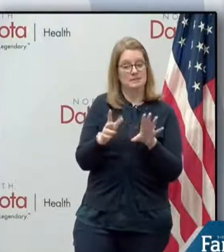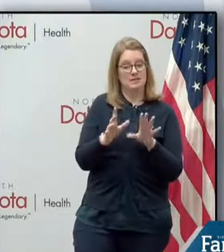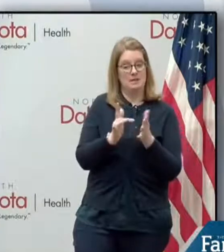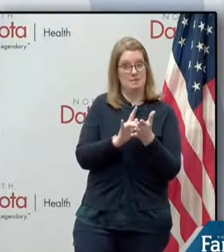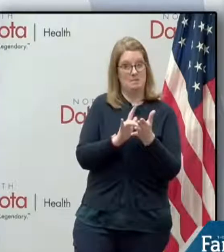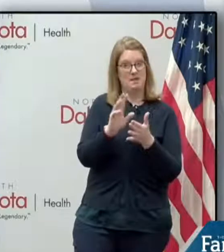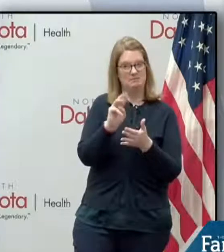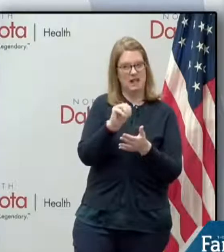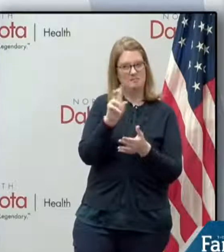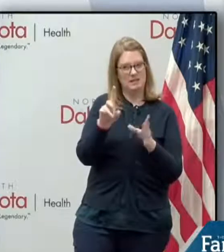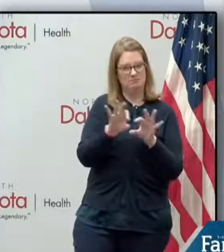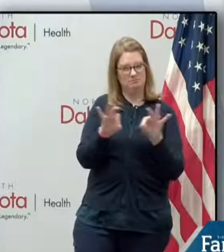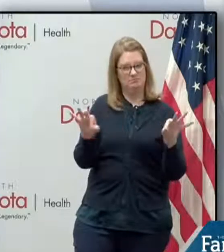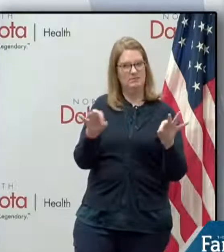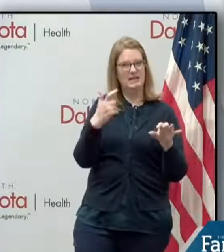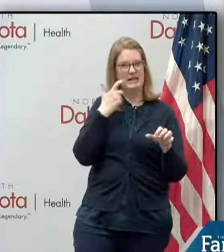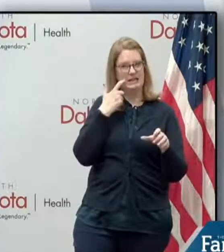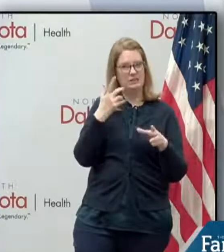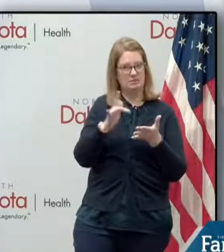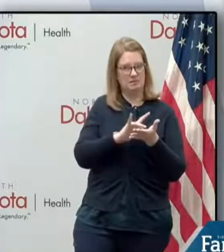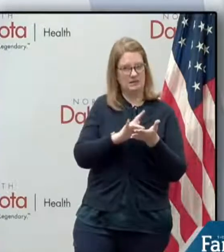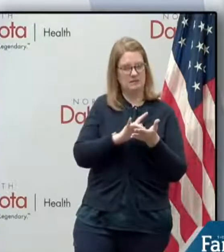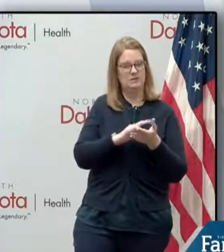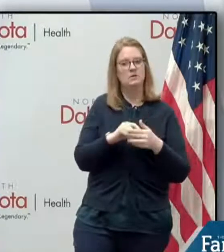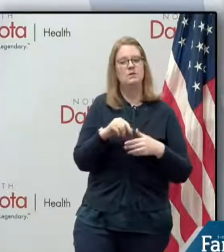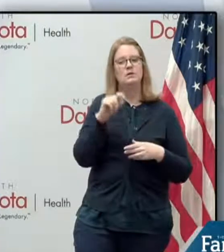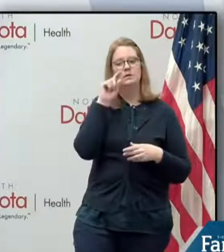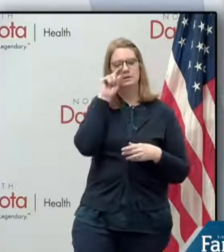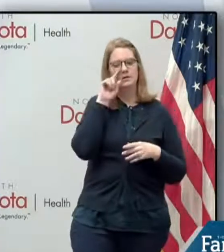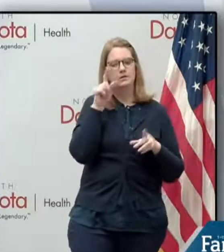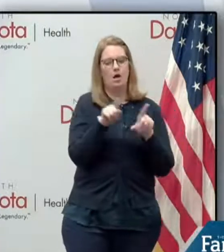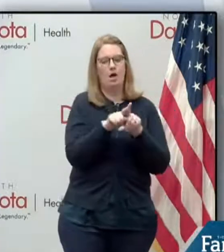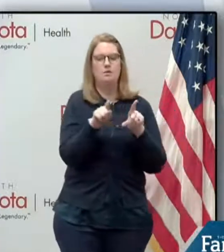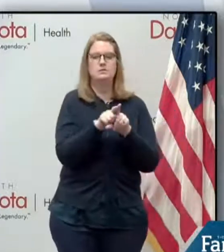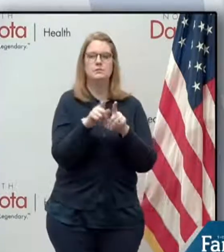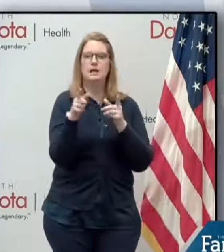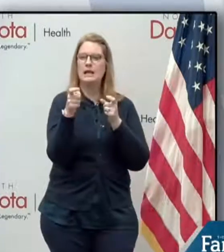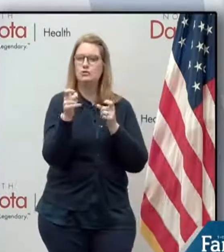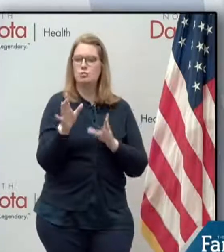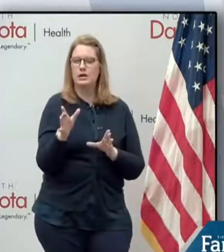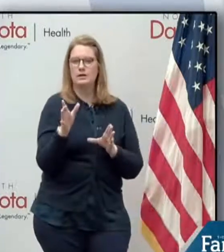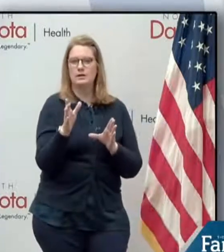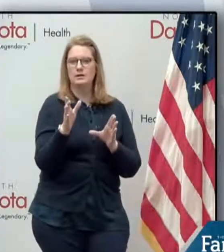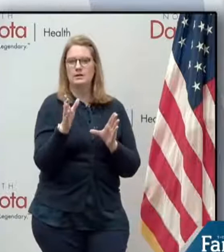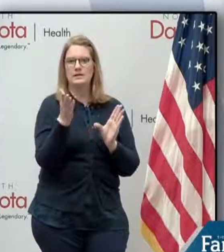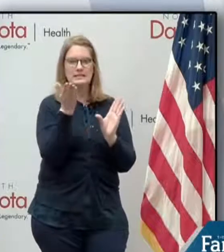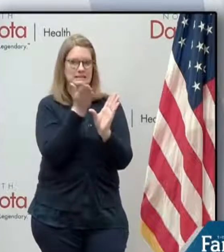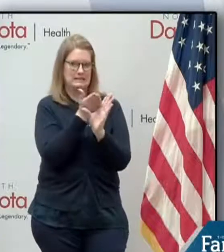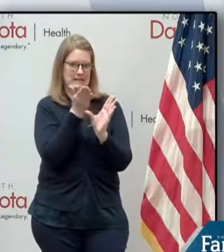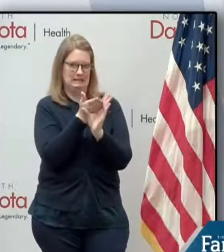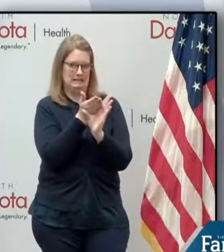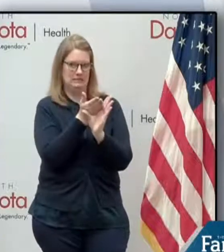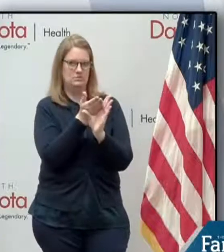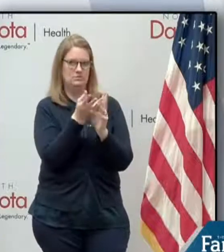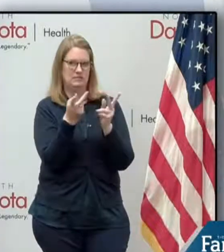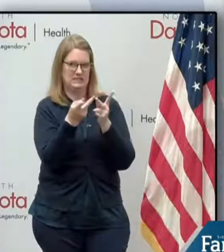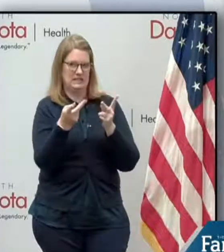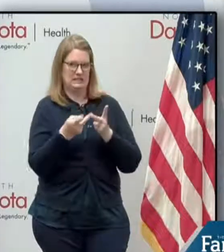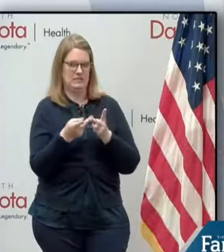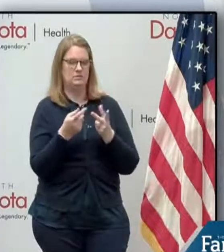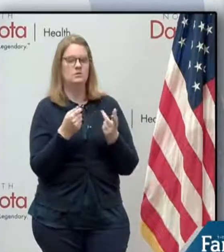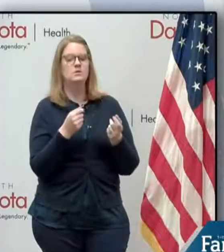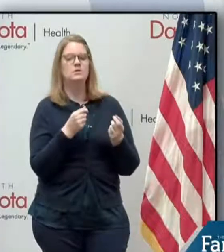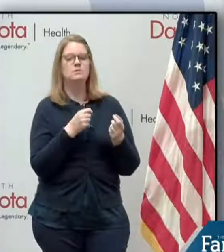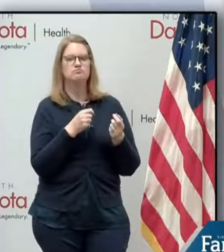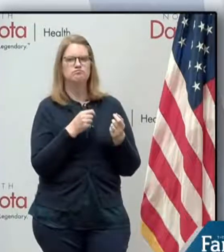medical degree in addiction medicine. He's also been a director of a psychiatric facility. So